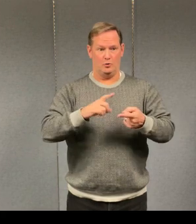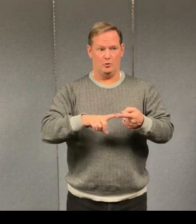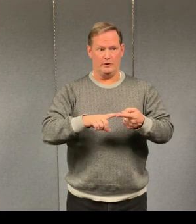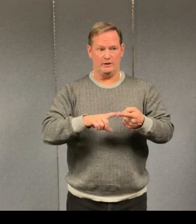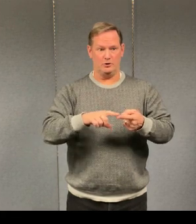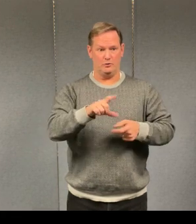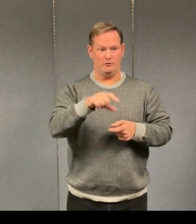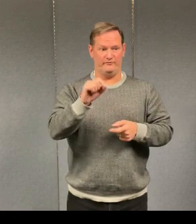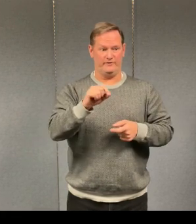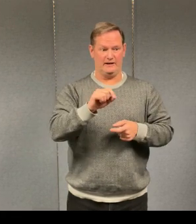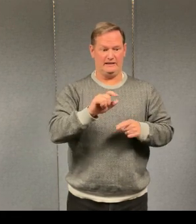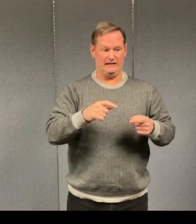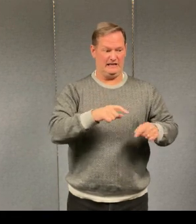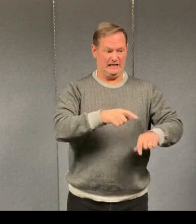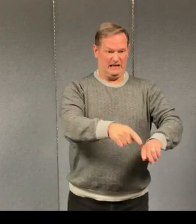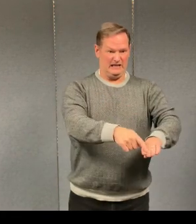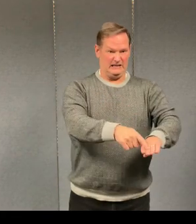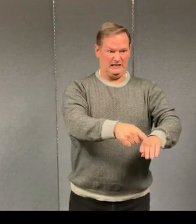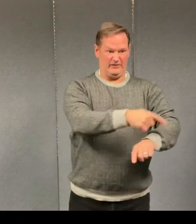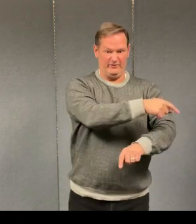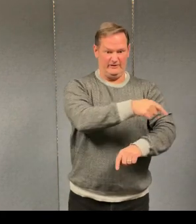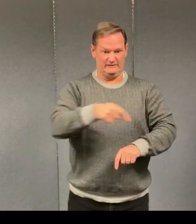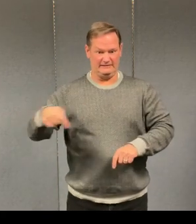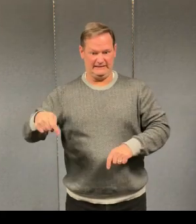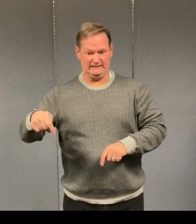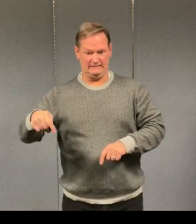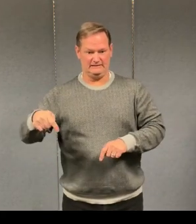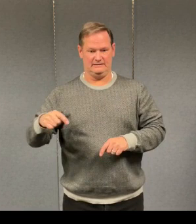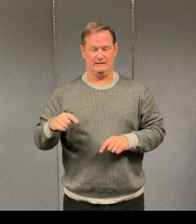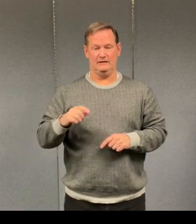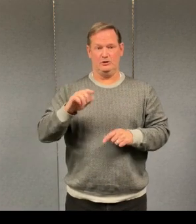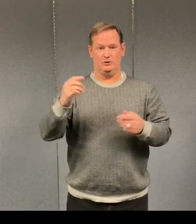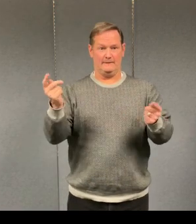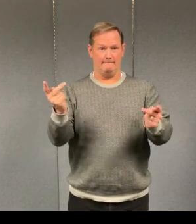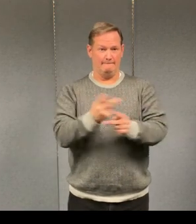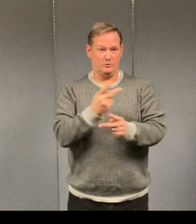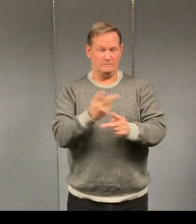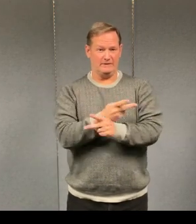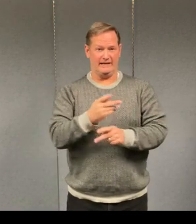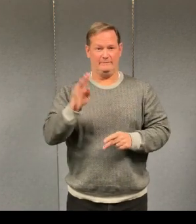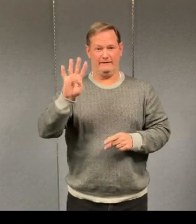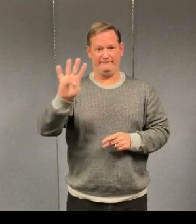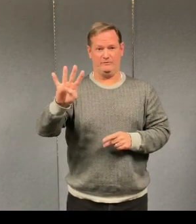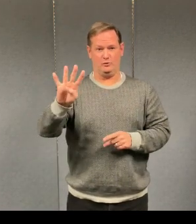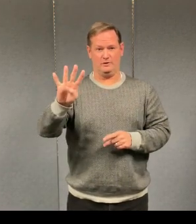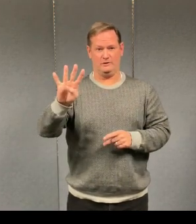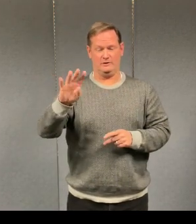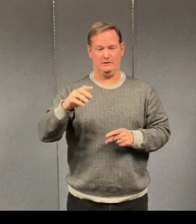All right, let's review together. To calculate the area of one side,